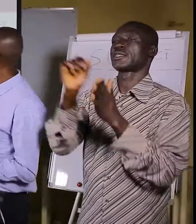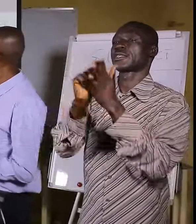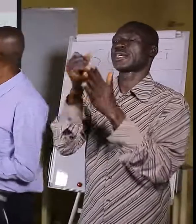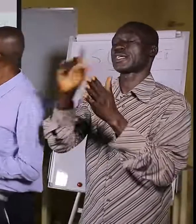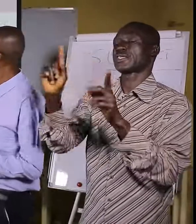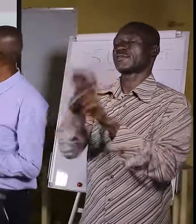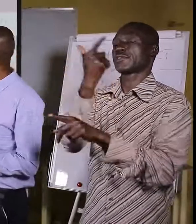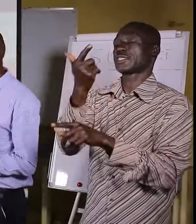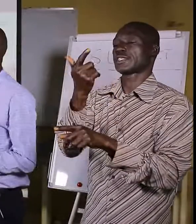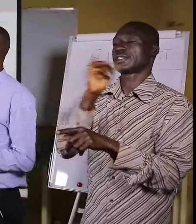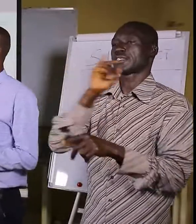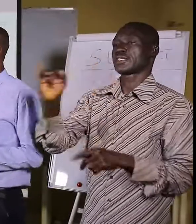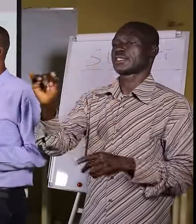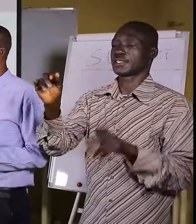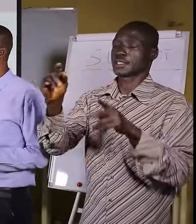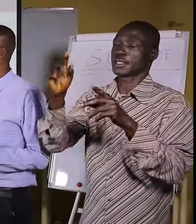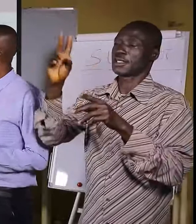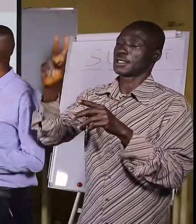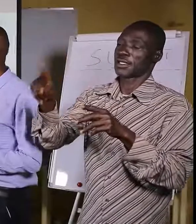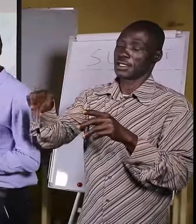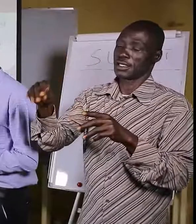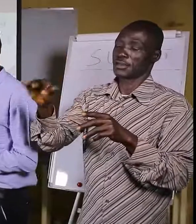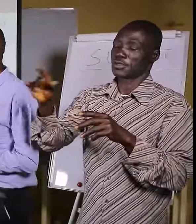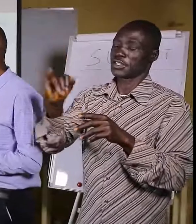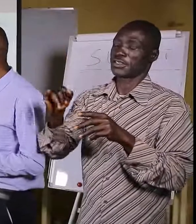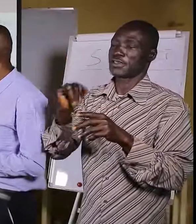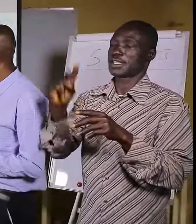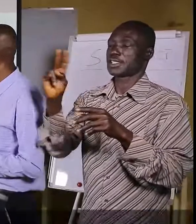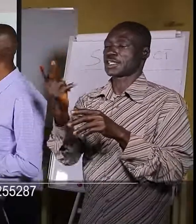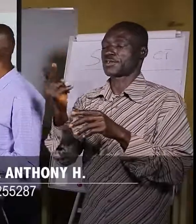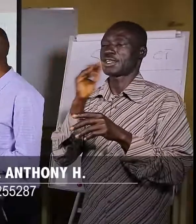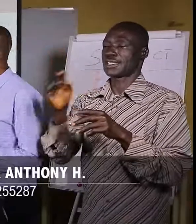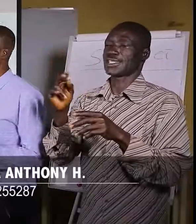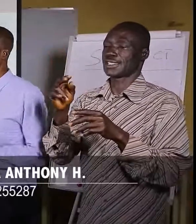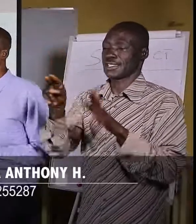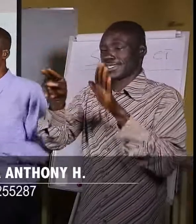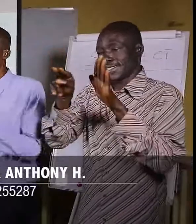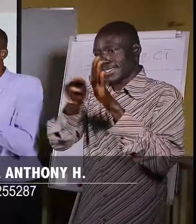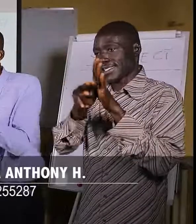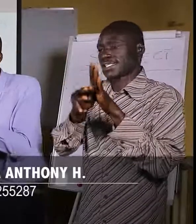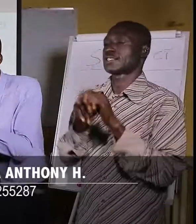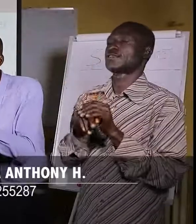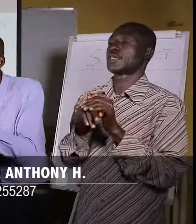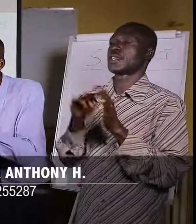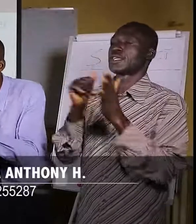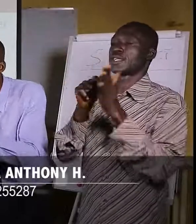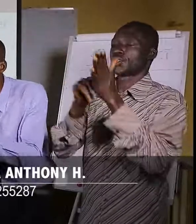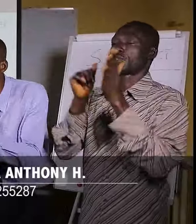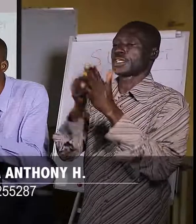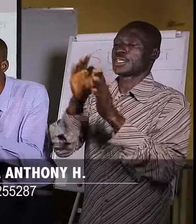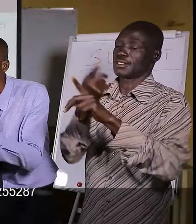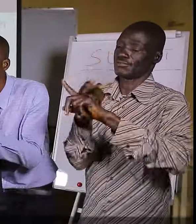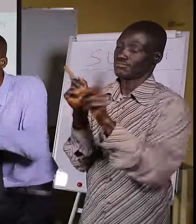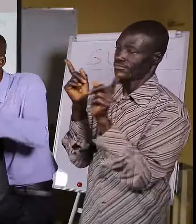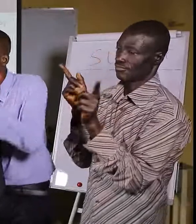the first equation is positive, and the sign in the second equation is negative. So that shows that they are